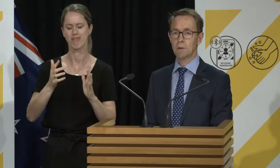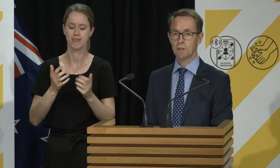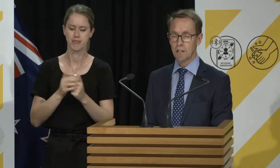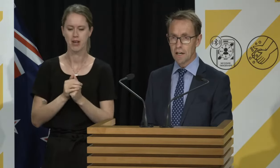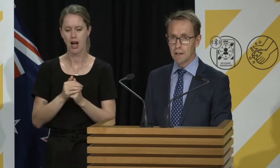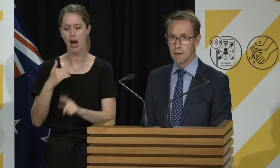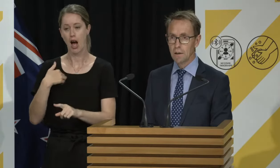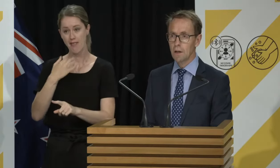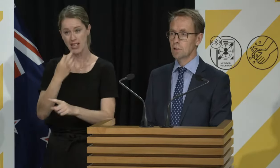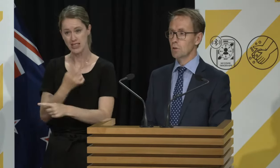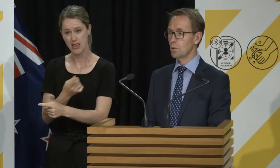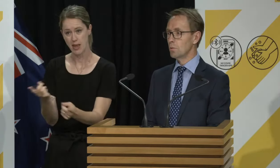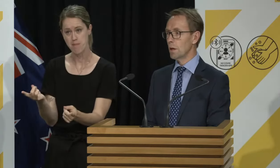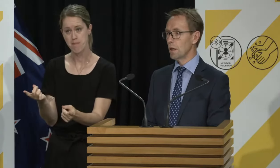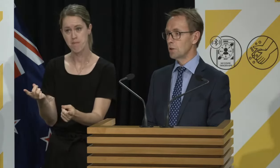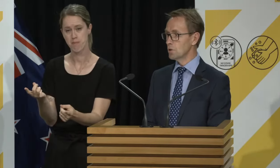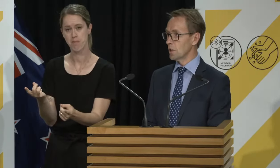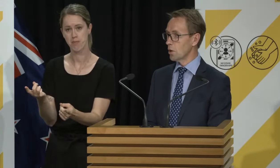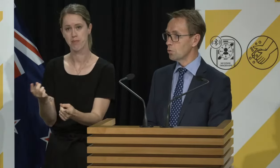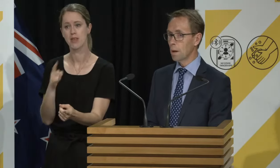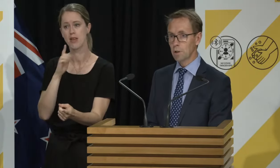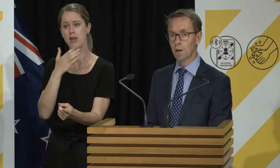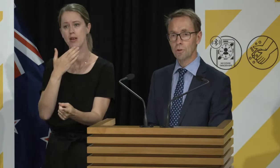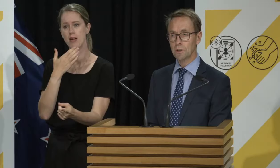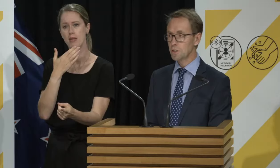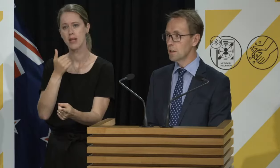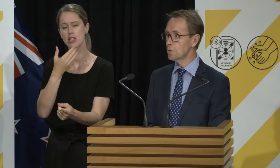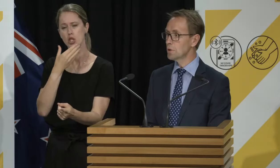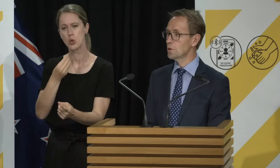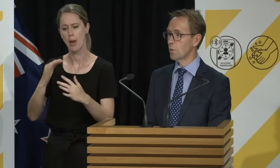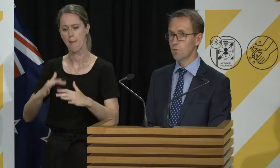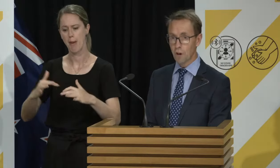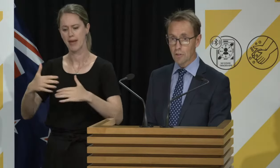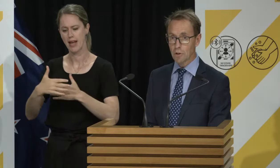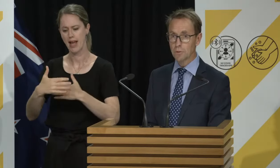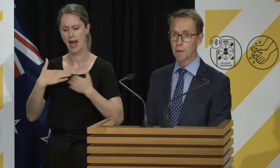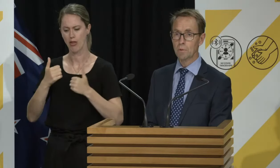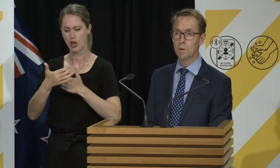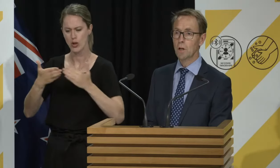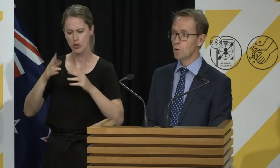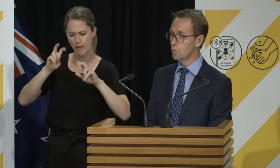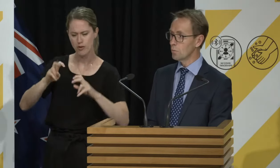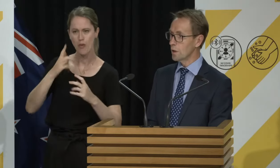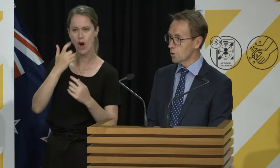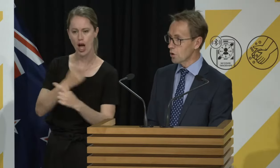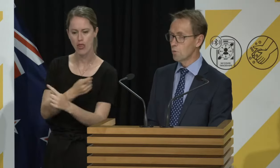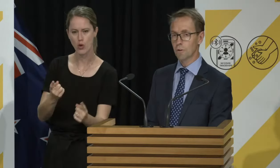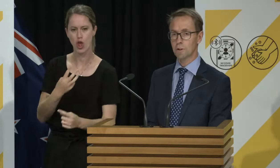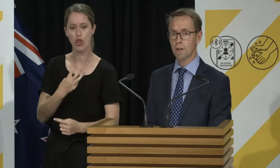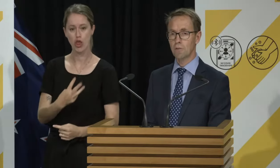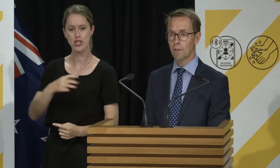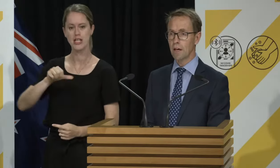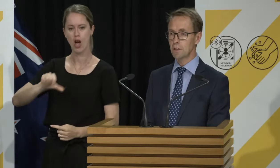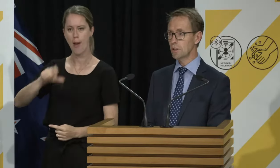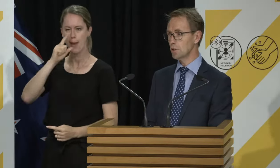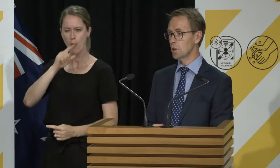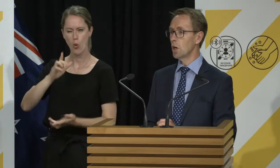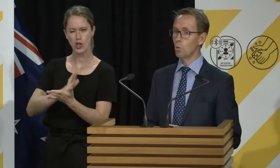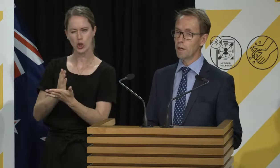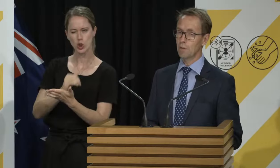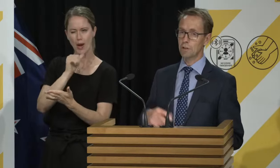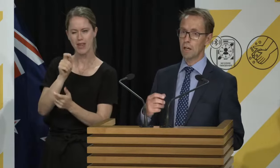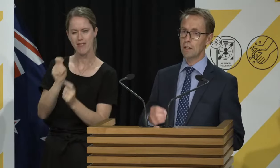them today to use the local public health unit teams to go and find those people who we are not confident have either had a